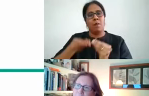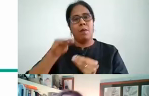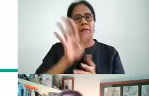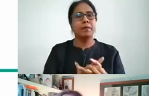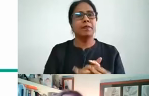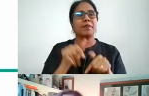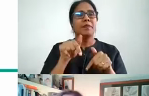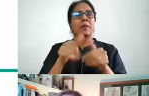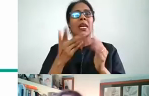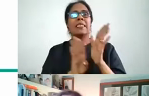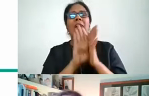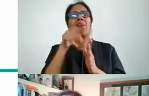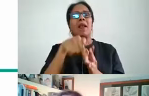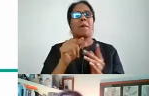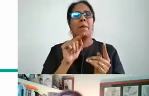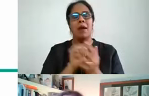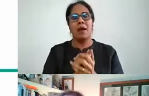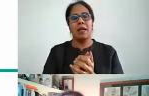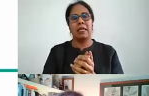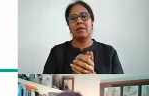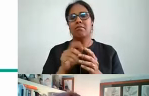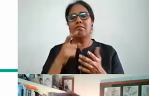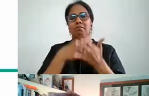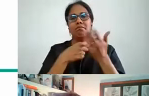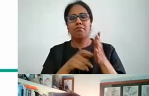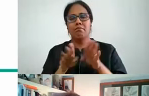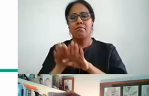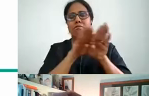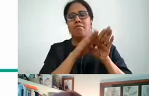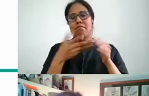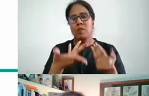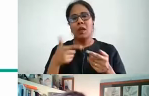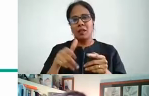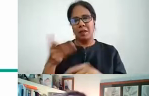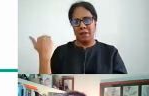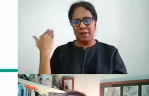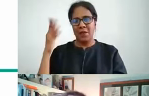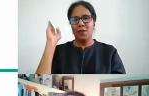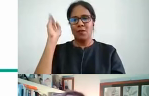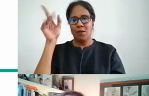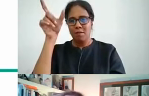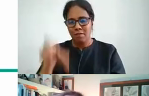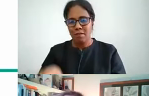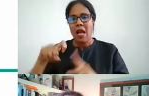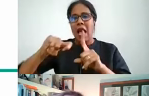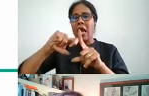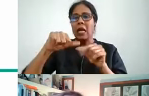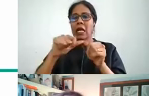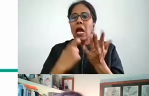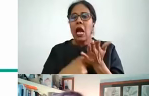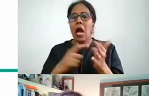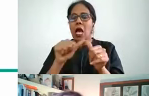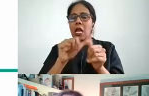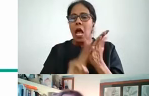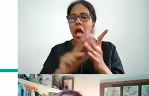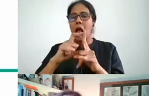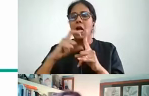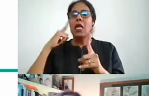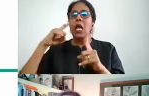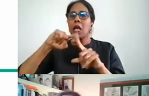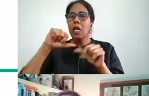So, as witnessed by the talk by Professor Karandikar, Wi-Fi standard